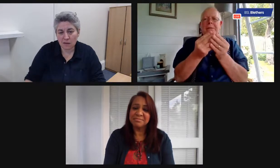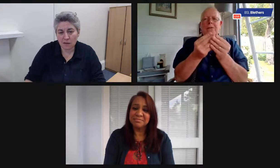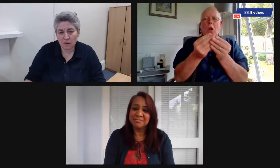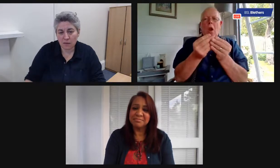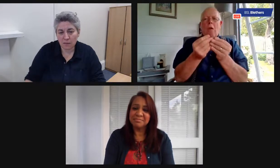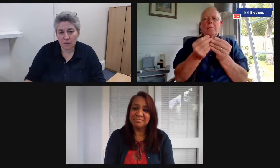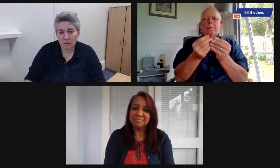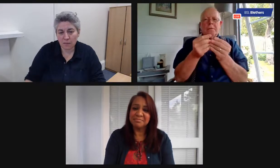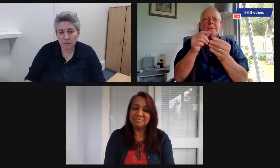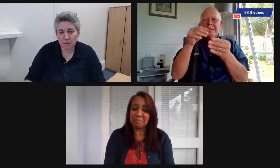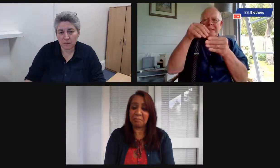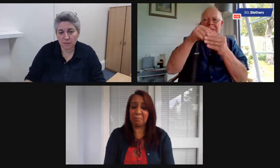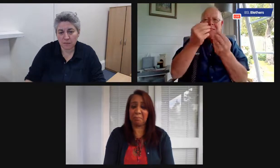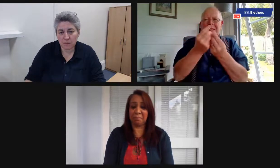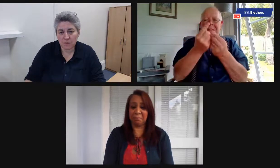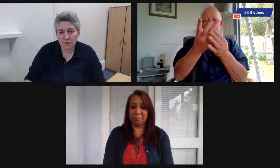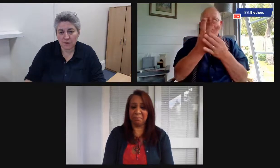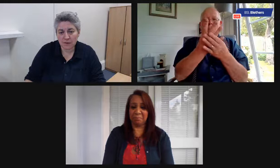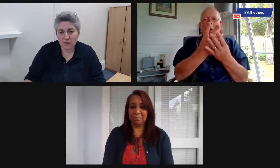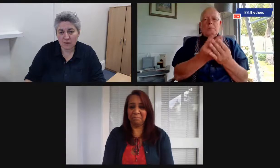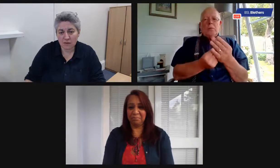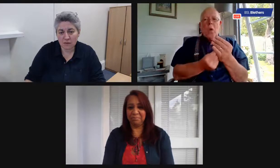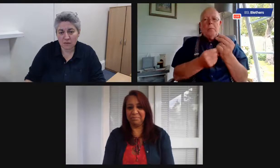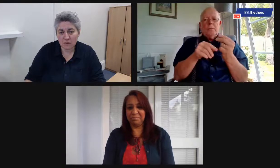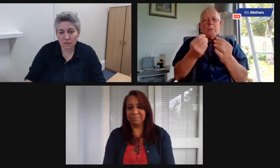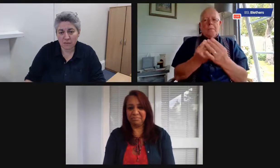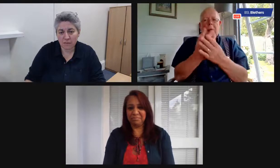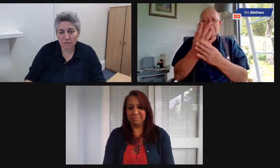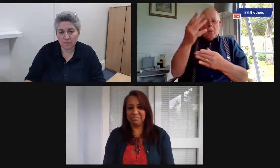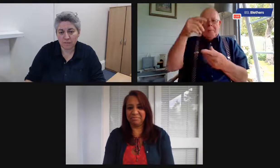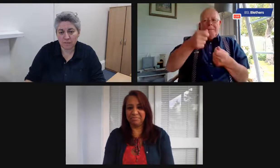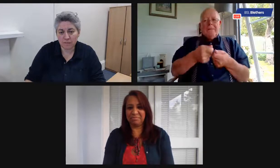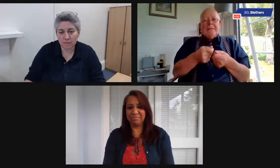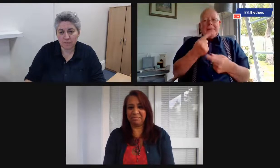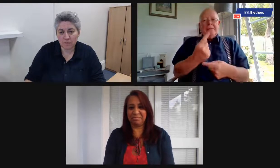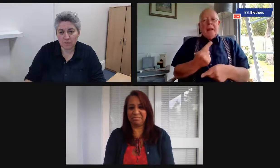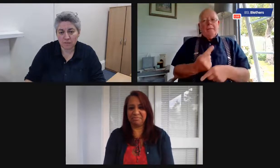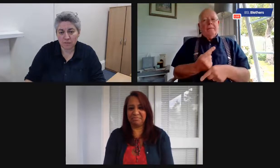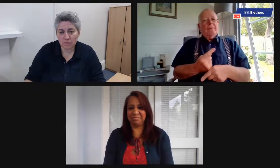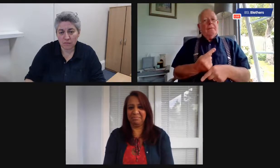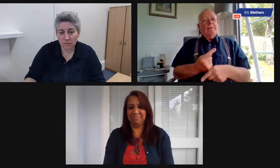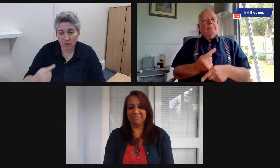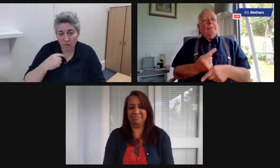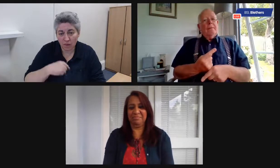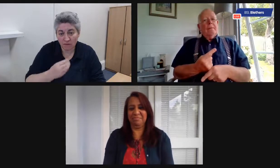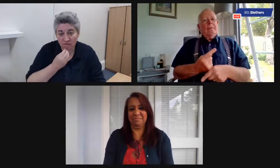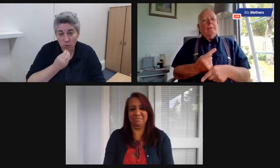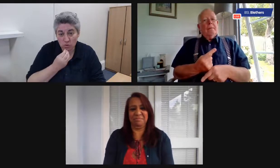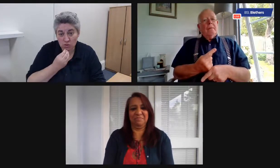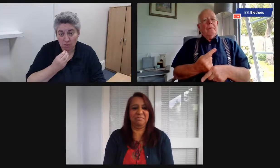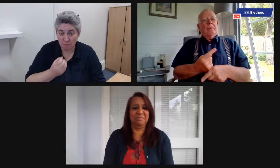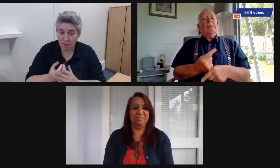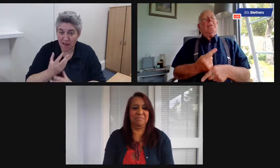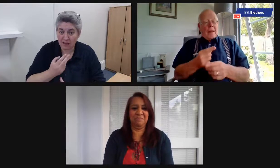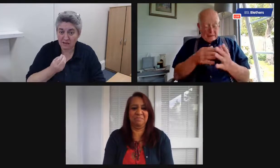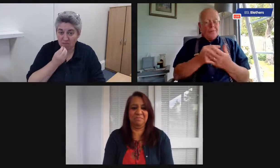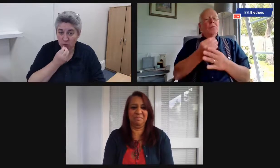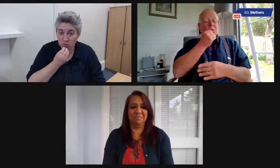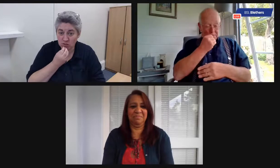it sticks to those. The sundew closes around it, and then the body of the insect dissolves Ah, in the plant's juices,